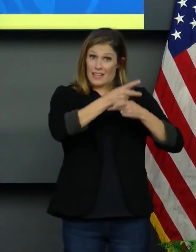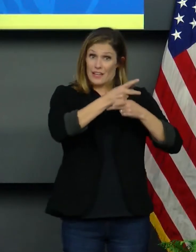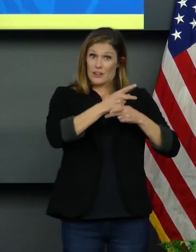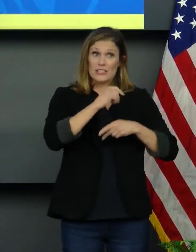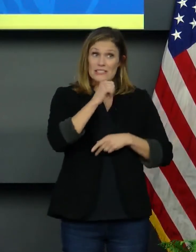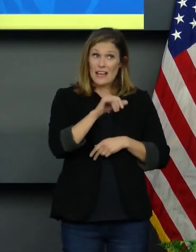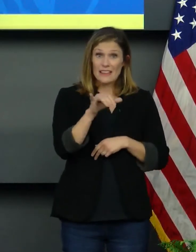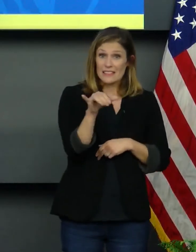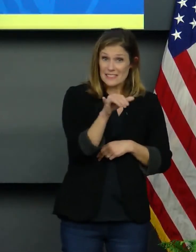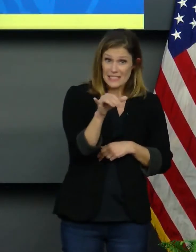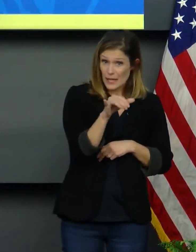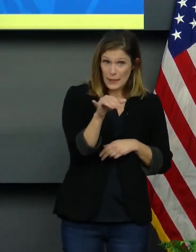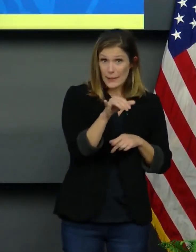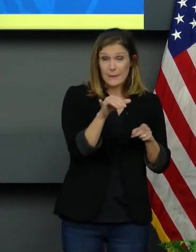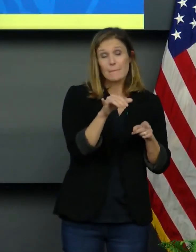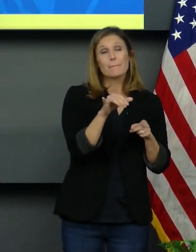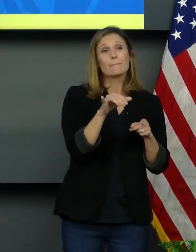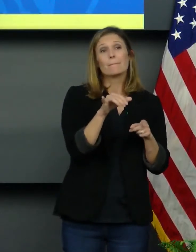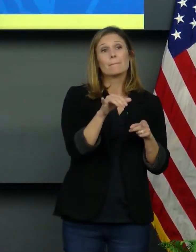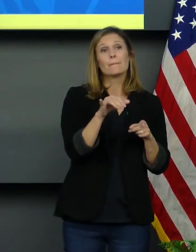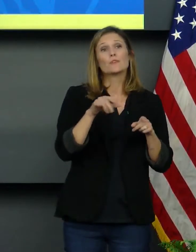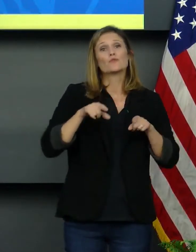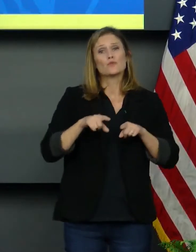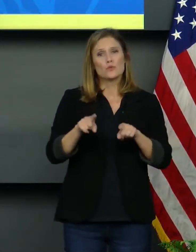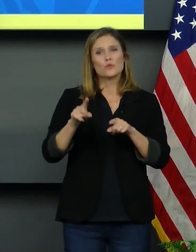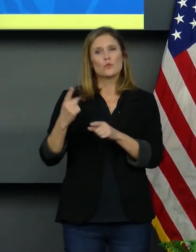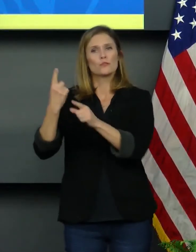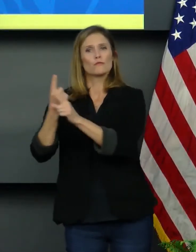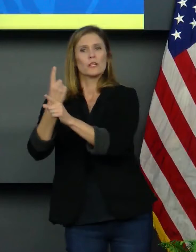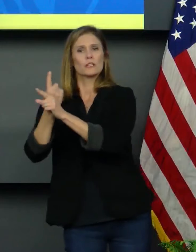same type of care that somebody would receive during normal times.